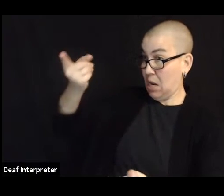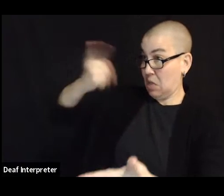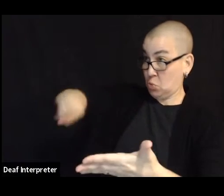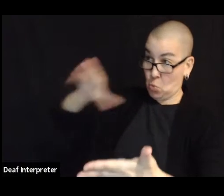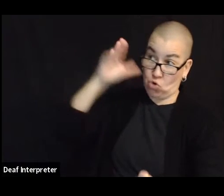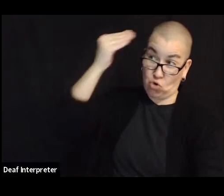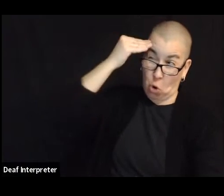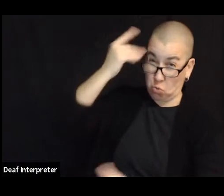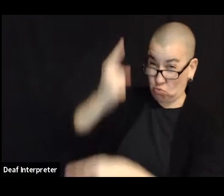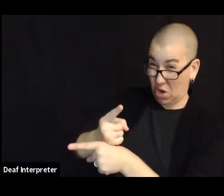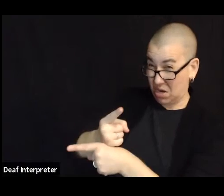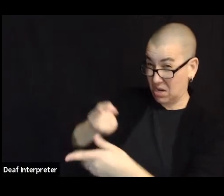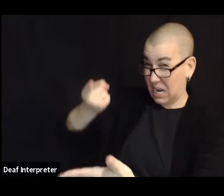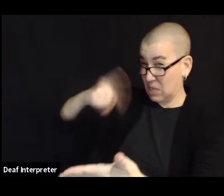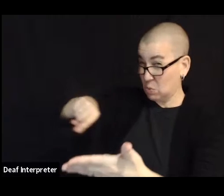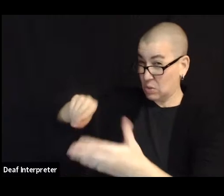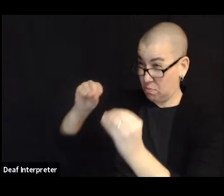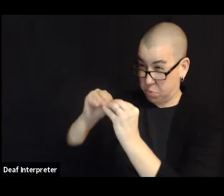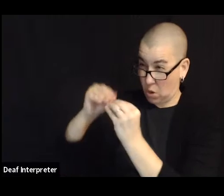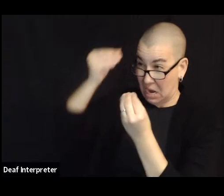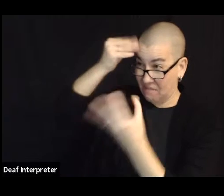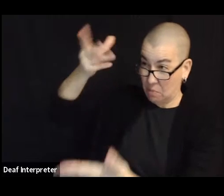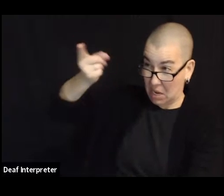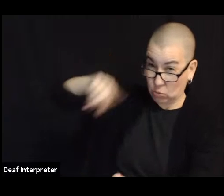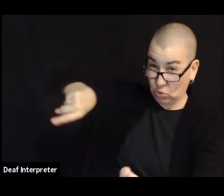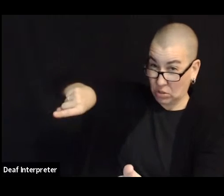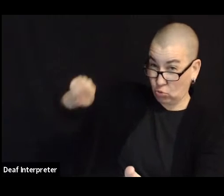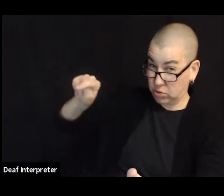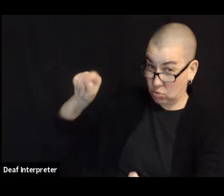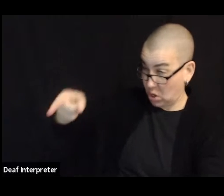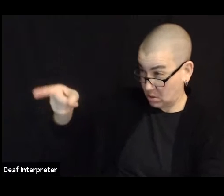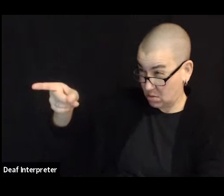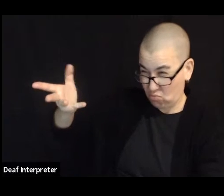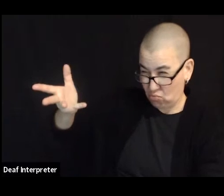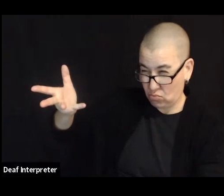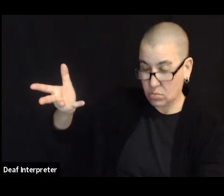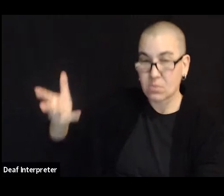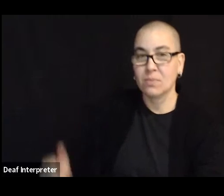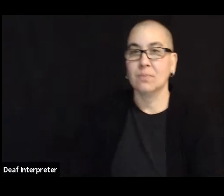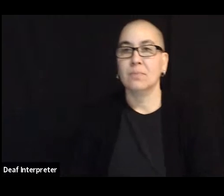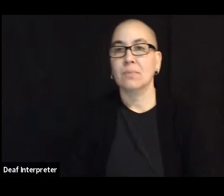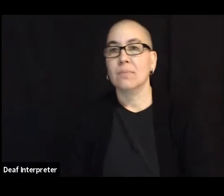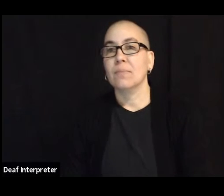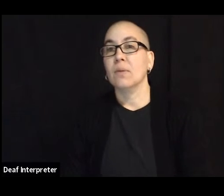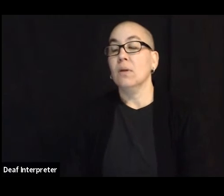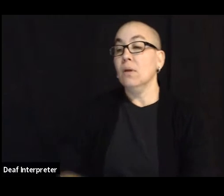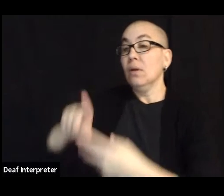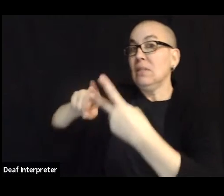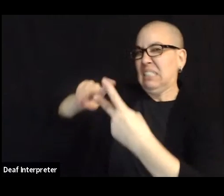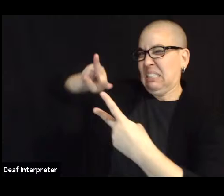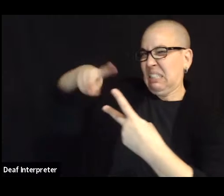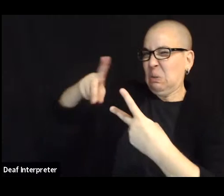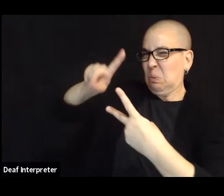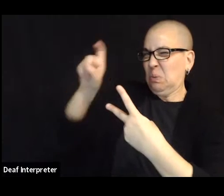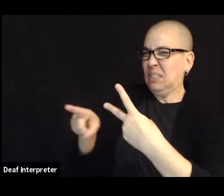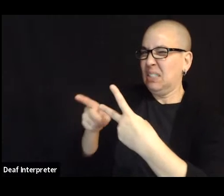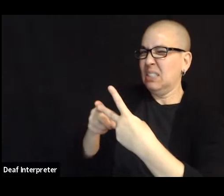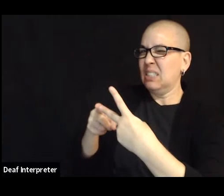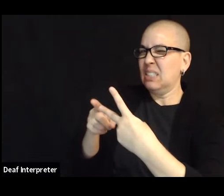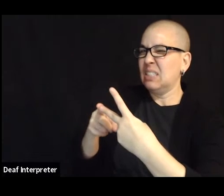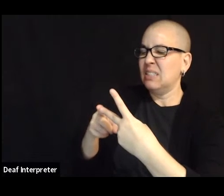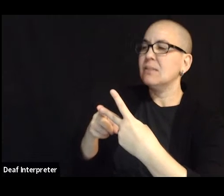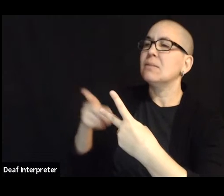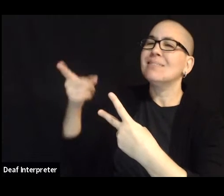sense before next Tuesday? And it's an unrelated follow-up, but I think it's an important question. My understanding is that there are some healthcare